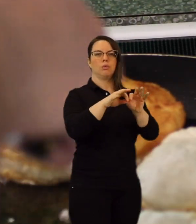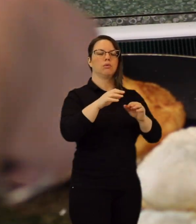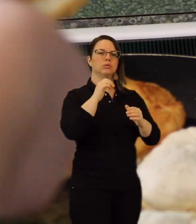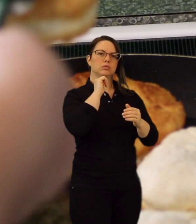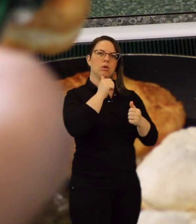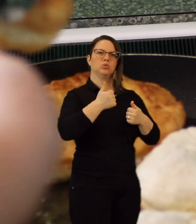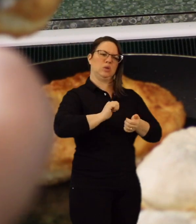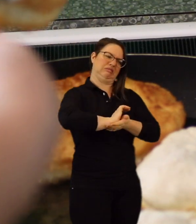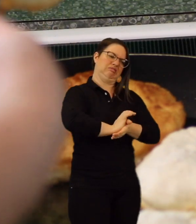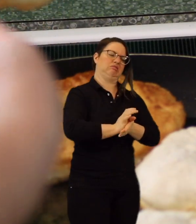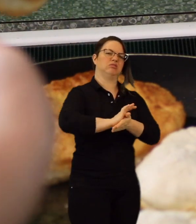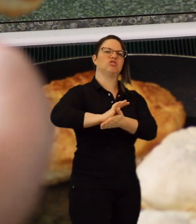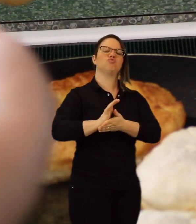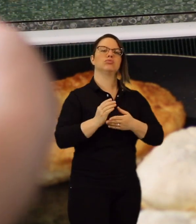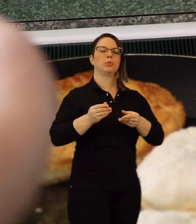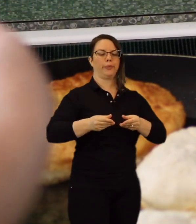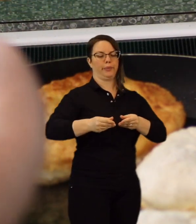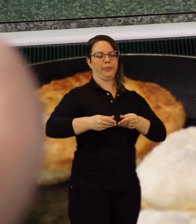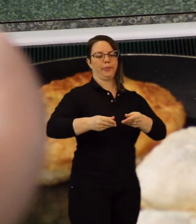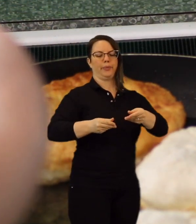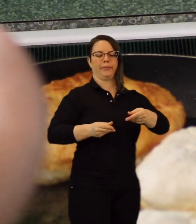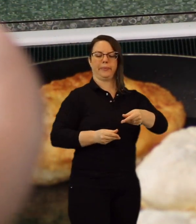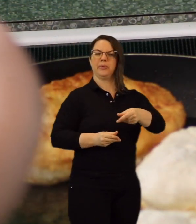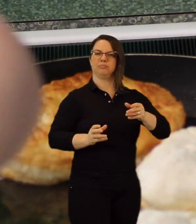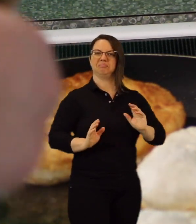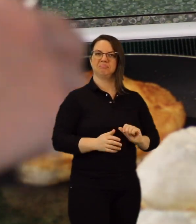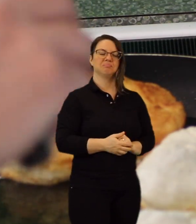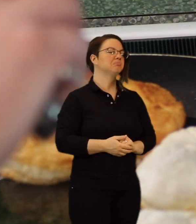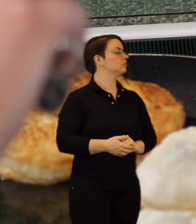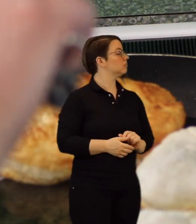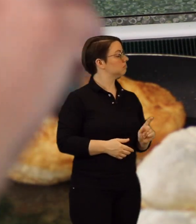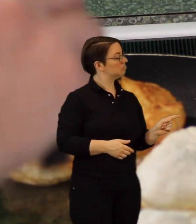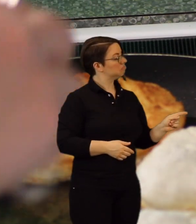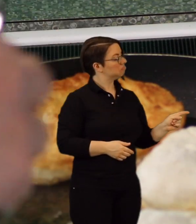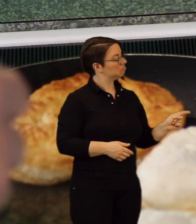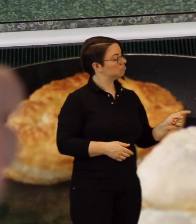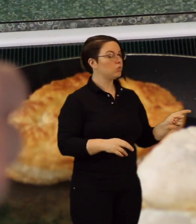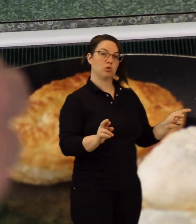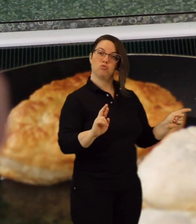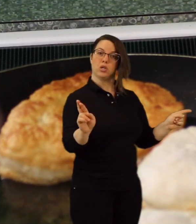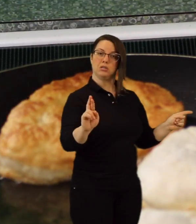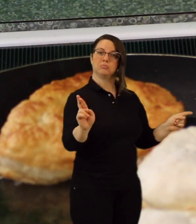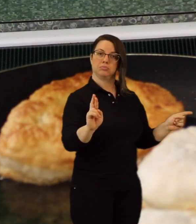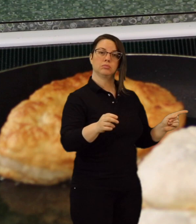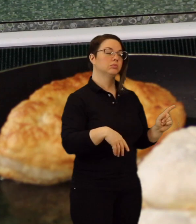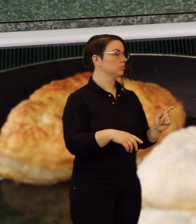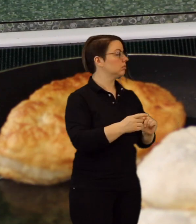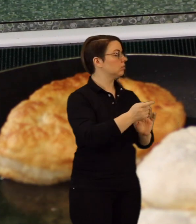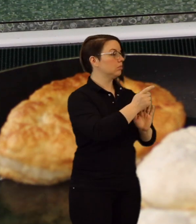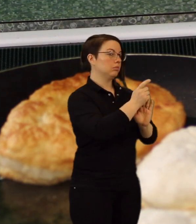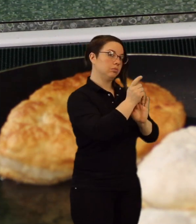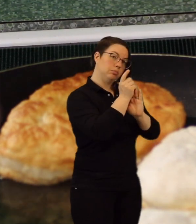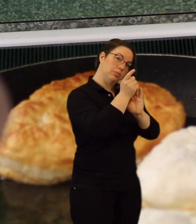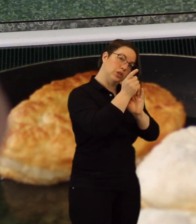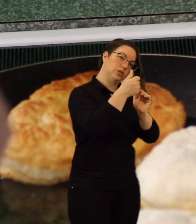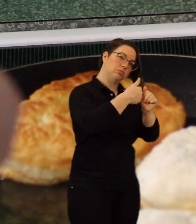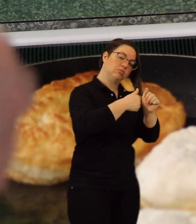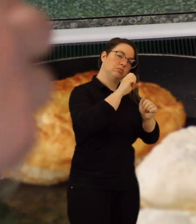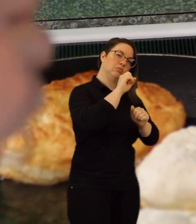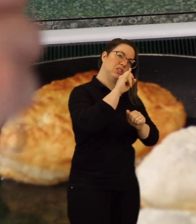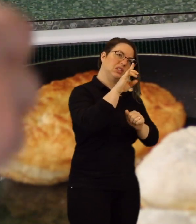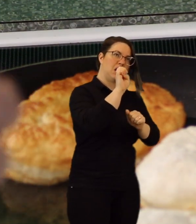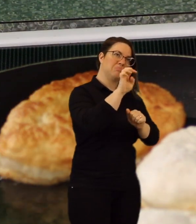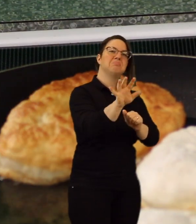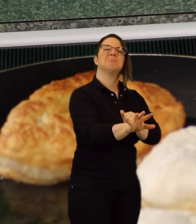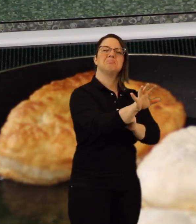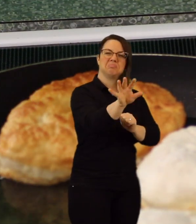So this piece is ready. It's been in about a minute each side, maybe a little bit more. See how it's nice and golden brown, and it should be ready to